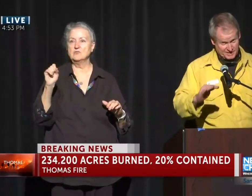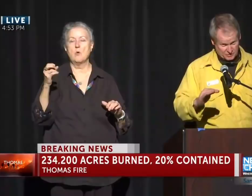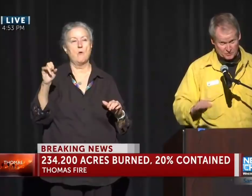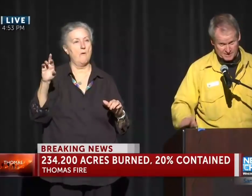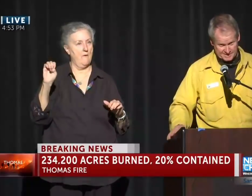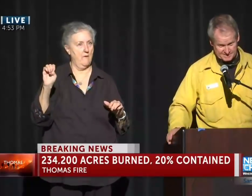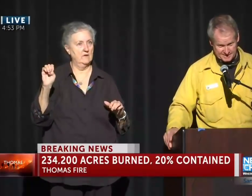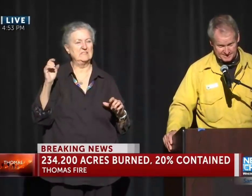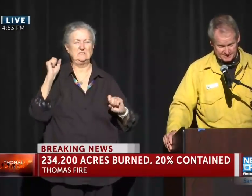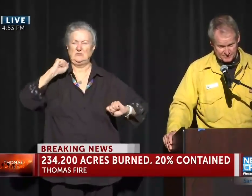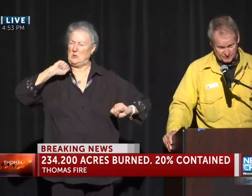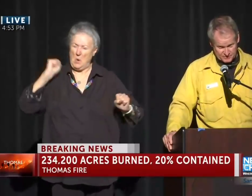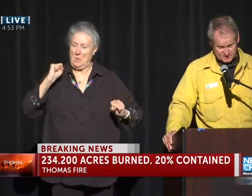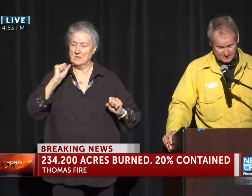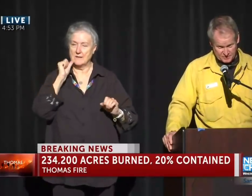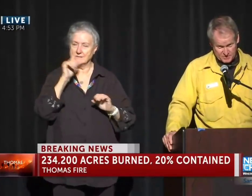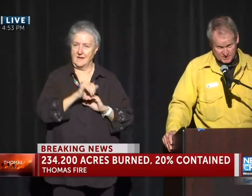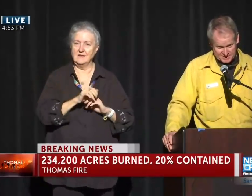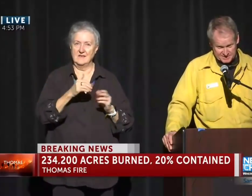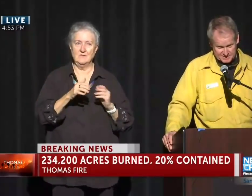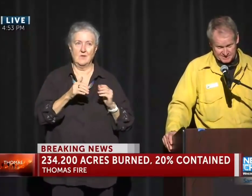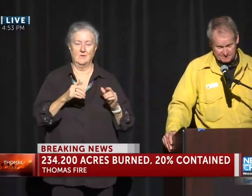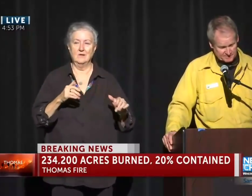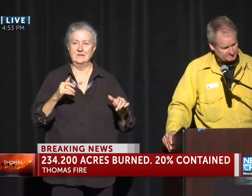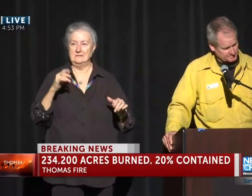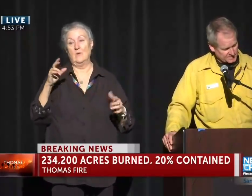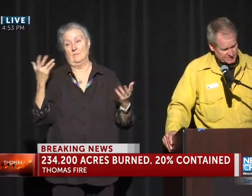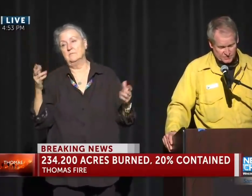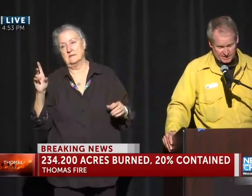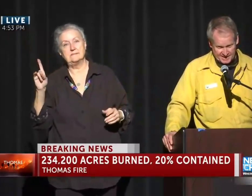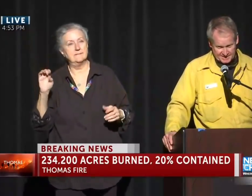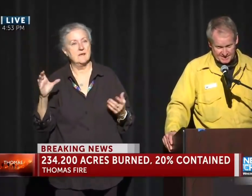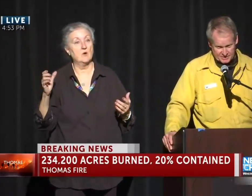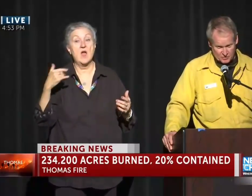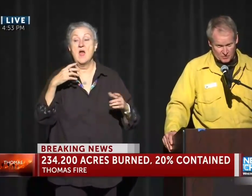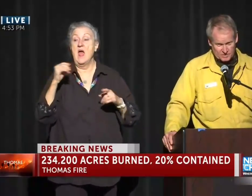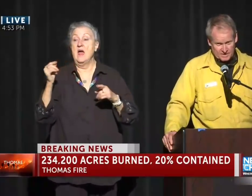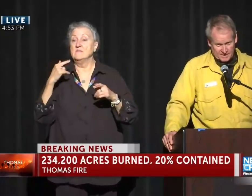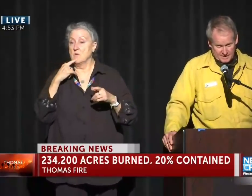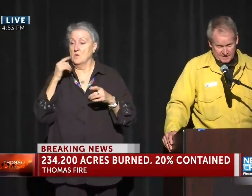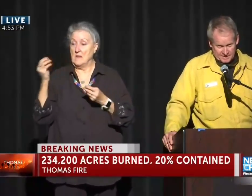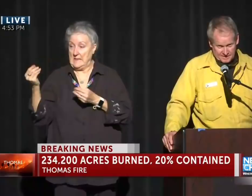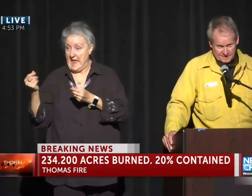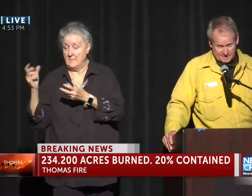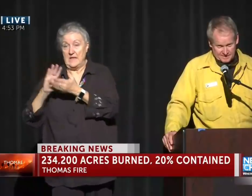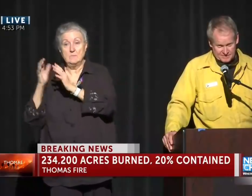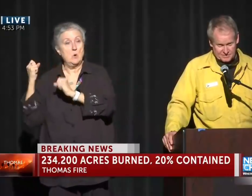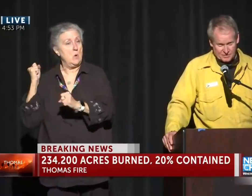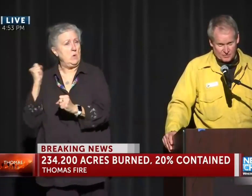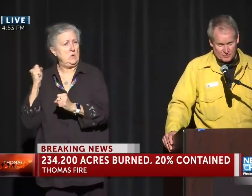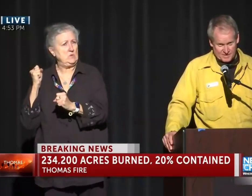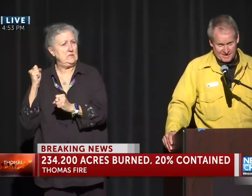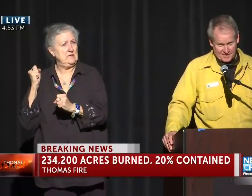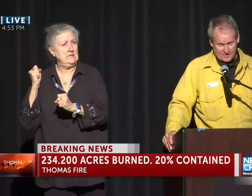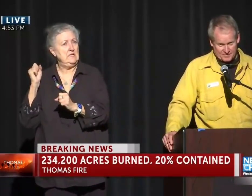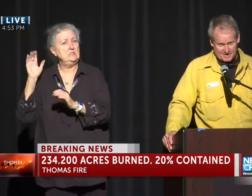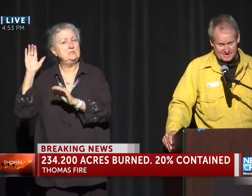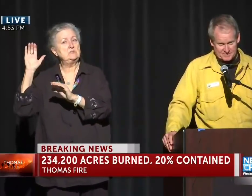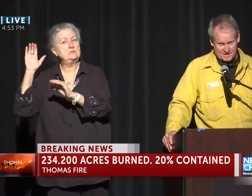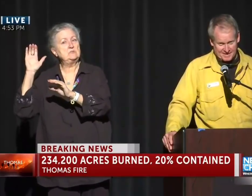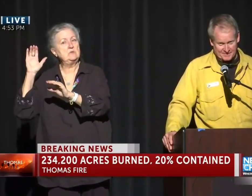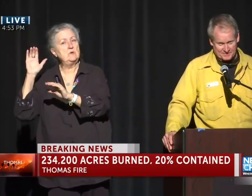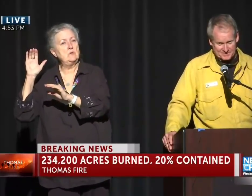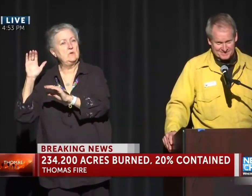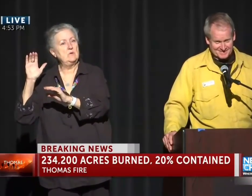because it got really cold last night, even though because it's December. So the land got cold. Slow